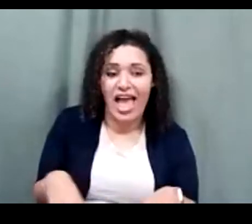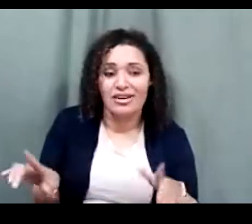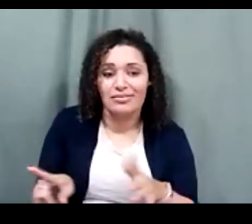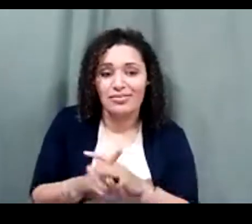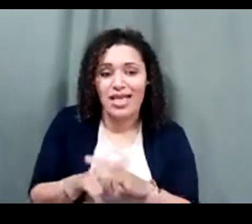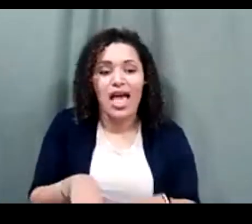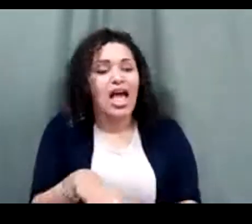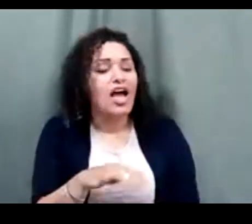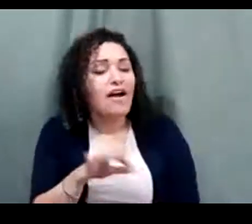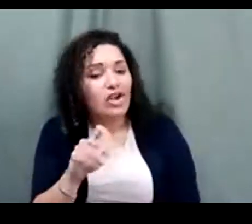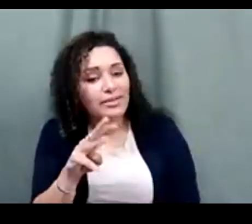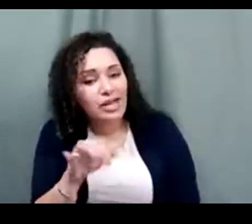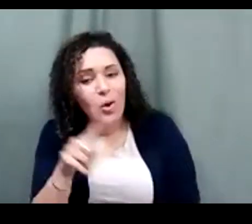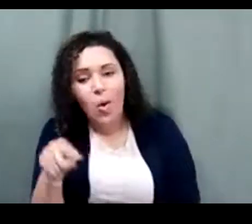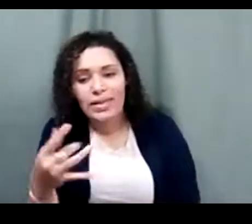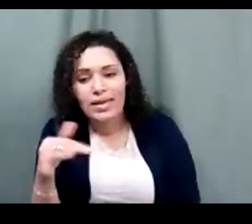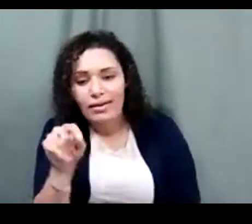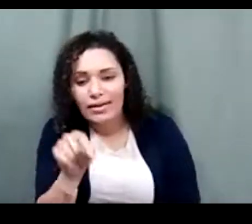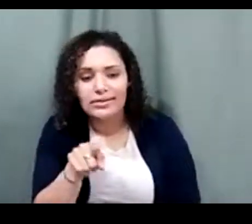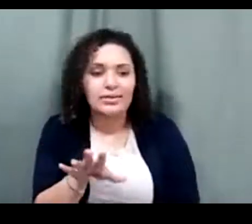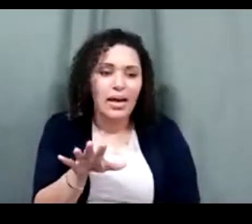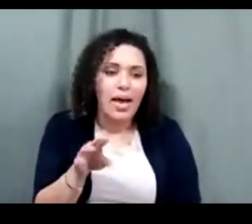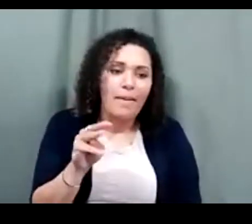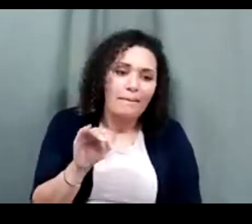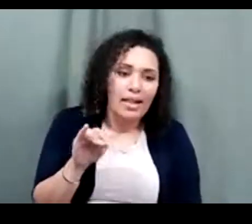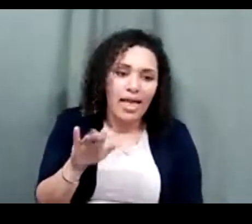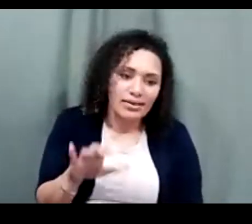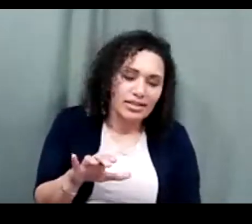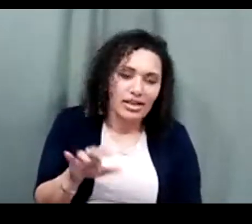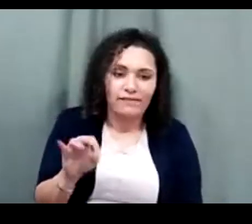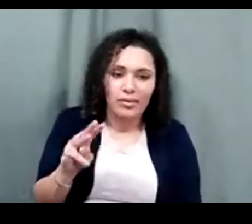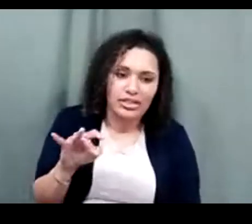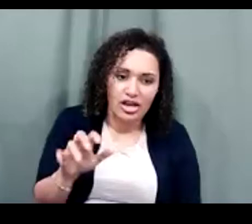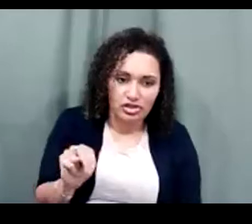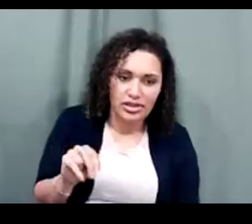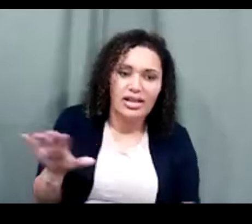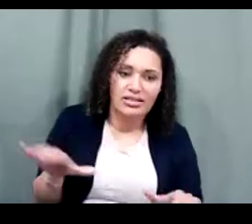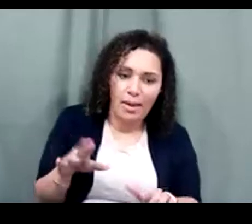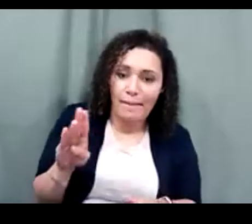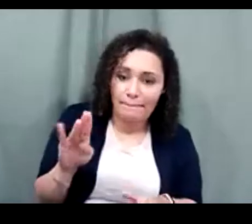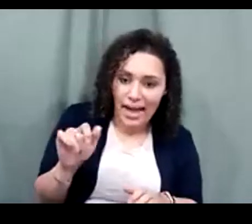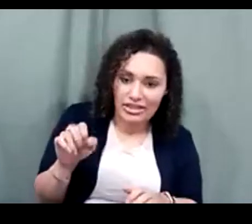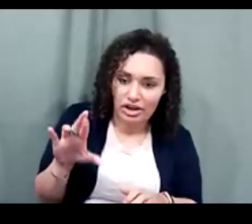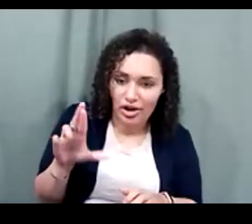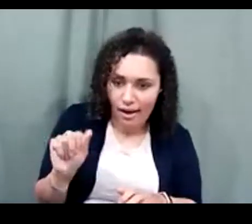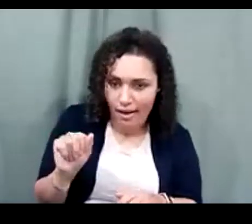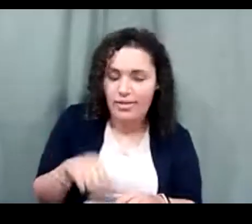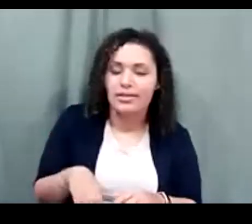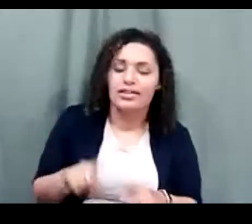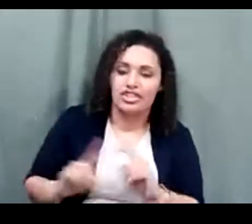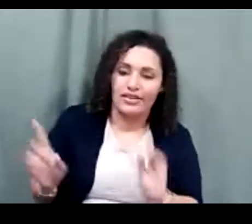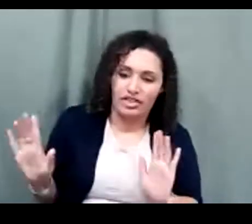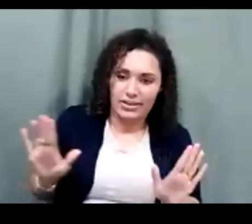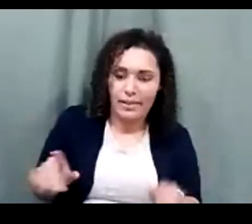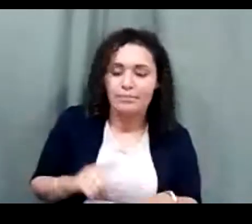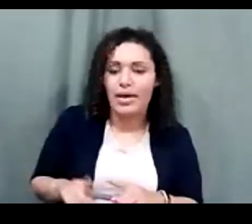yeast. Only yeast can create fermentation, and malolactic fermentation is done by bacteria. So there you go. But there is a